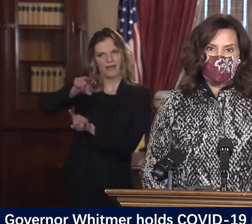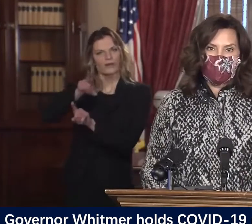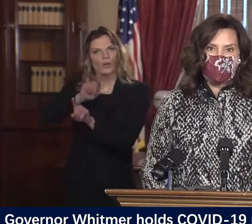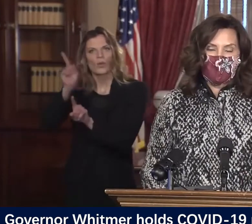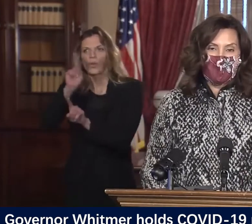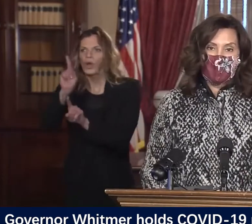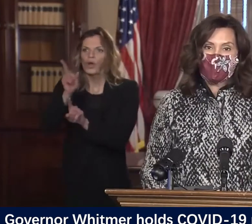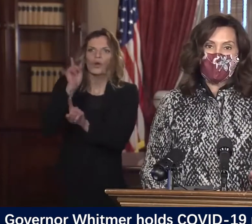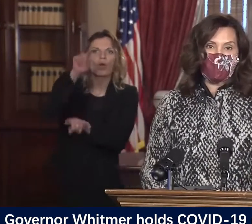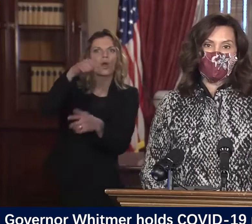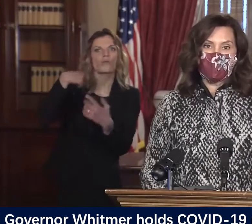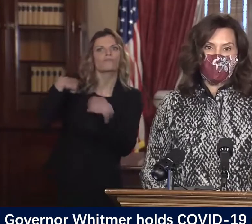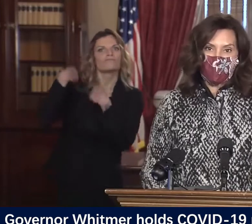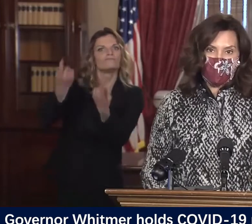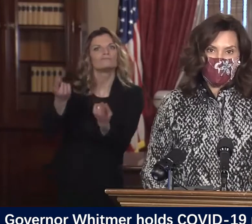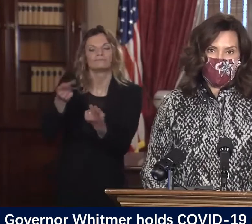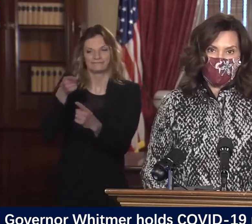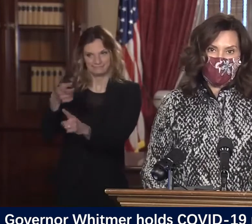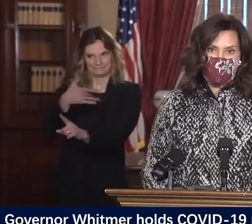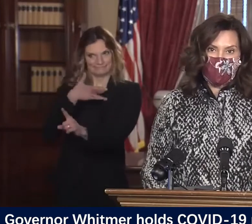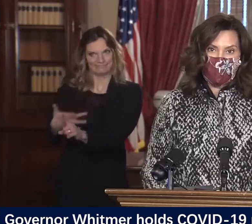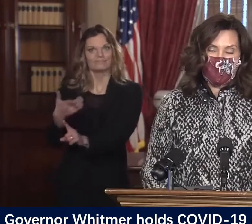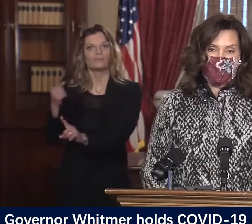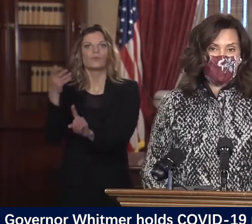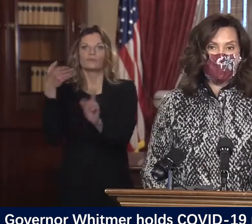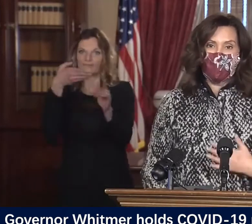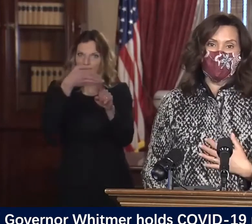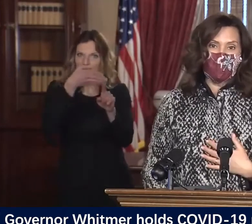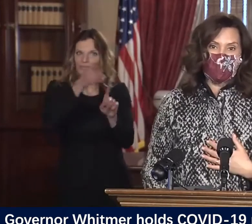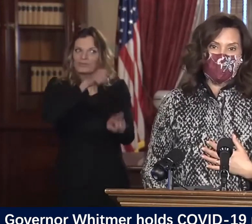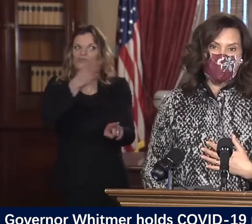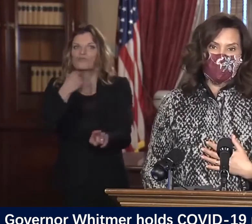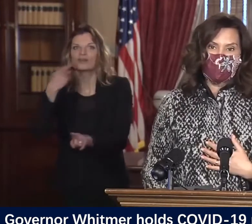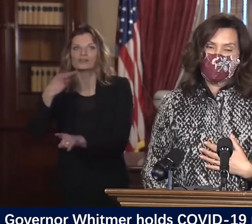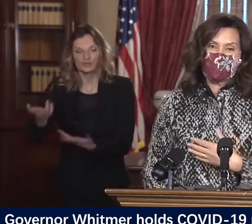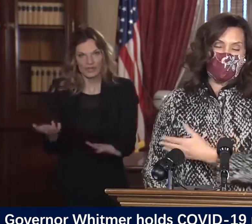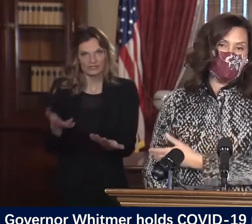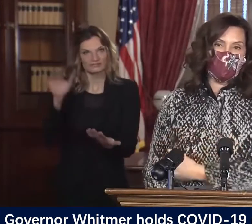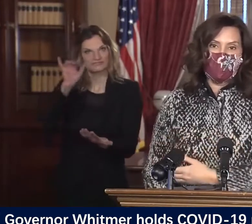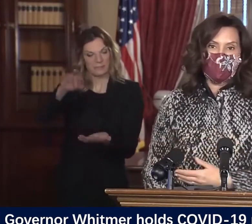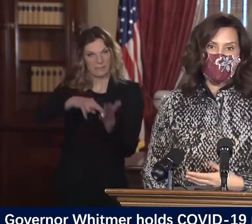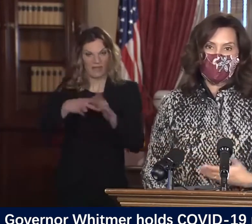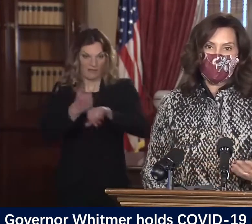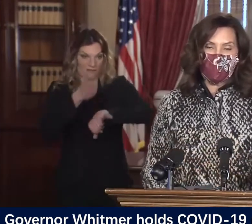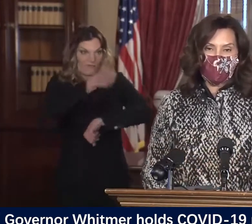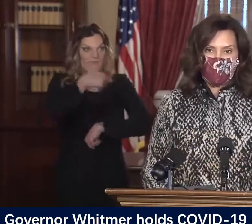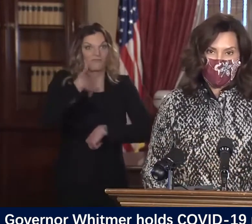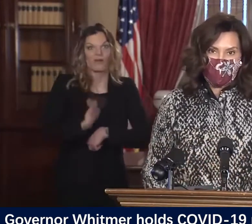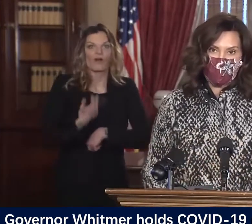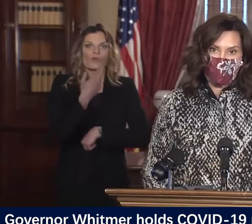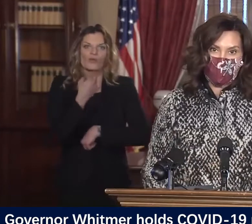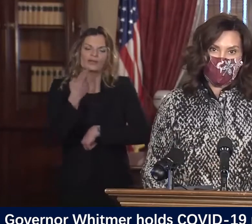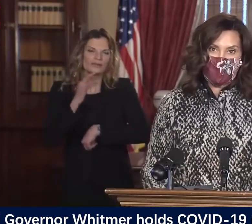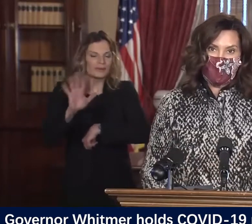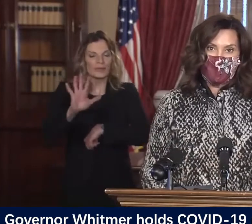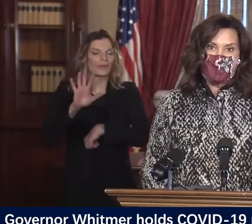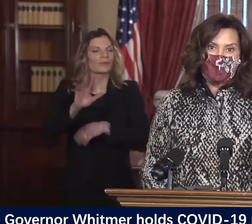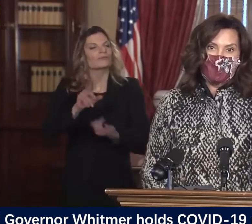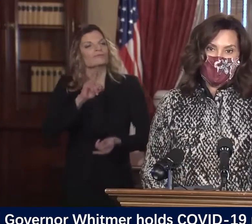fault. It's not the restaurant's fault. It's not my fault. It's not Dr. J's fault or Director Gordon's